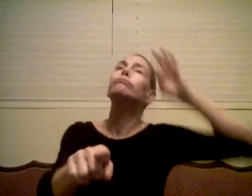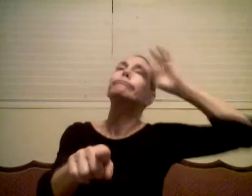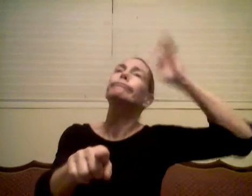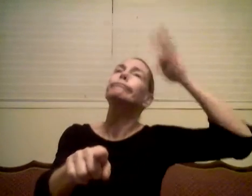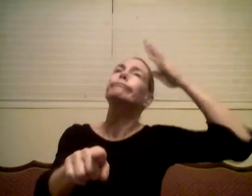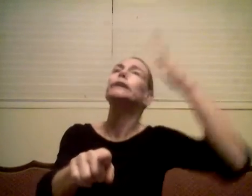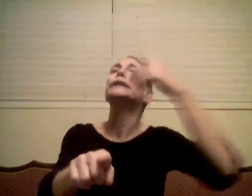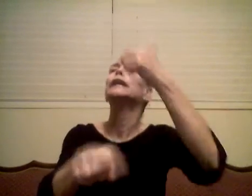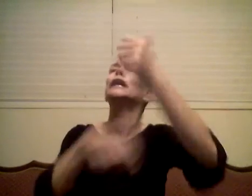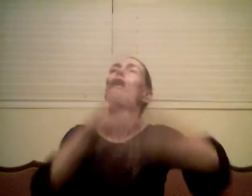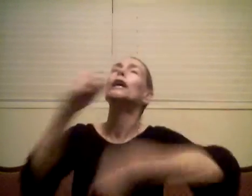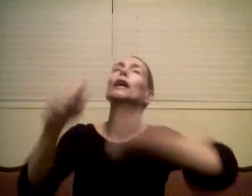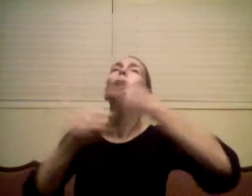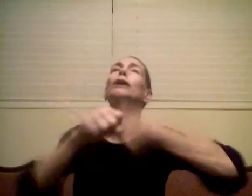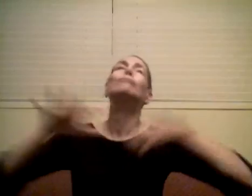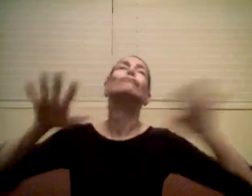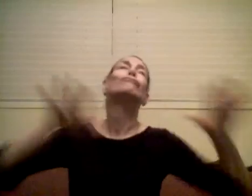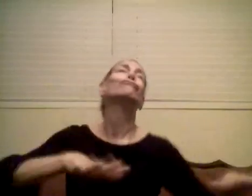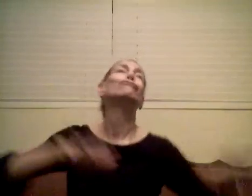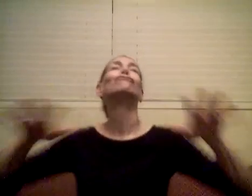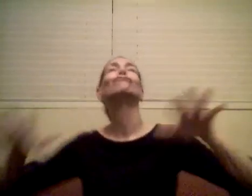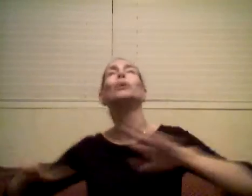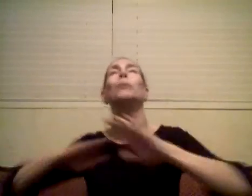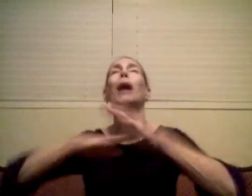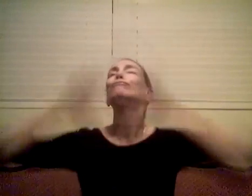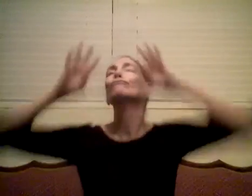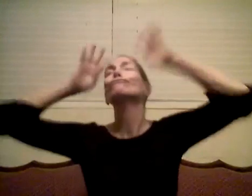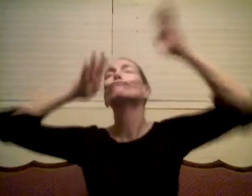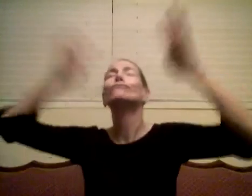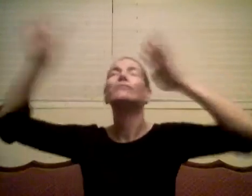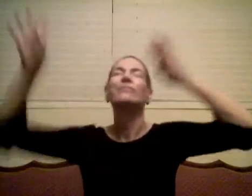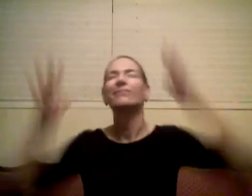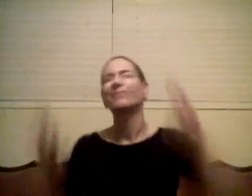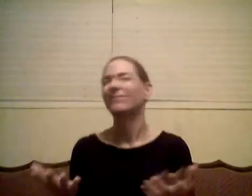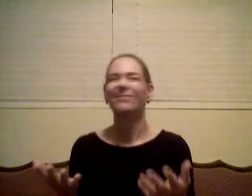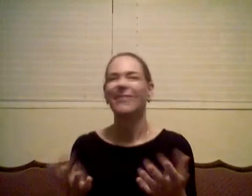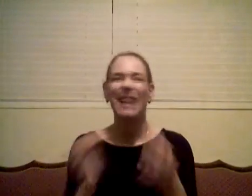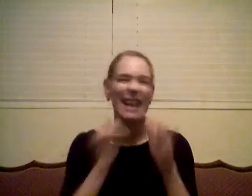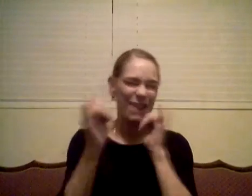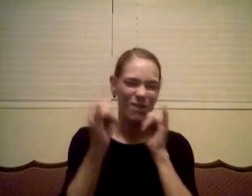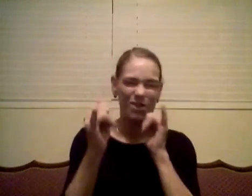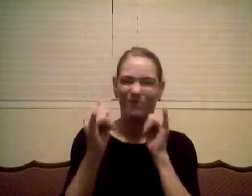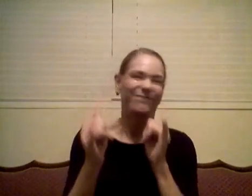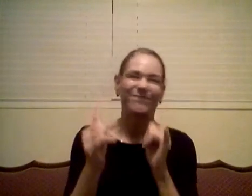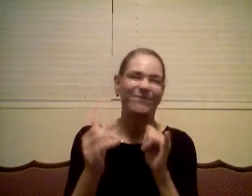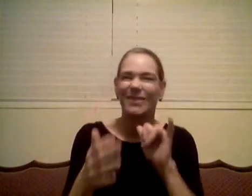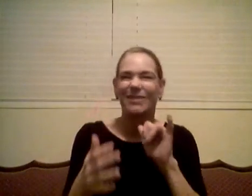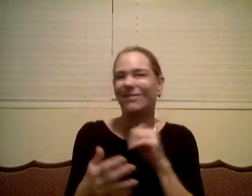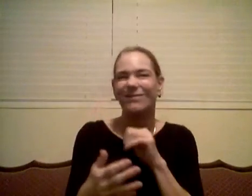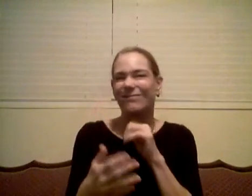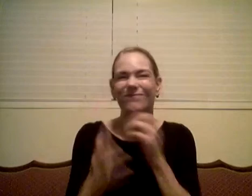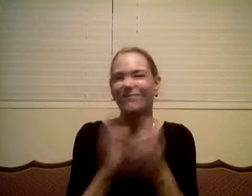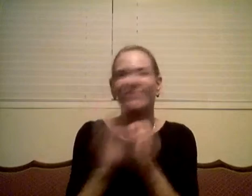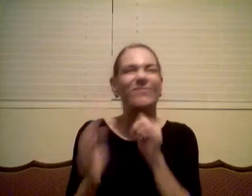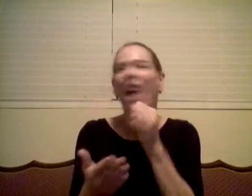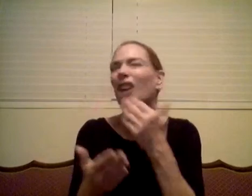nice yacht out there. I can make stuff up. So this type of interviewing technique really isn't used very often anymore. It's kind of our